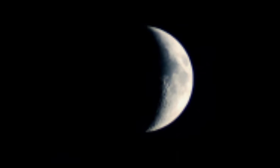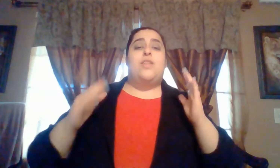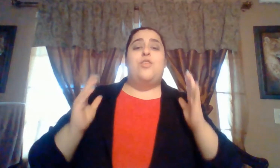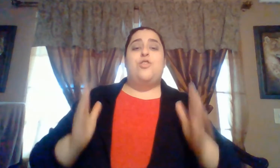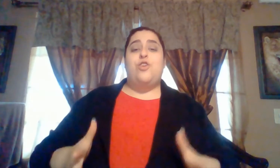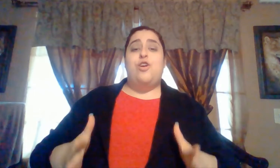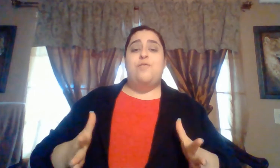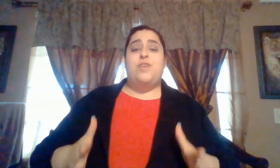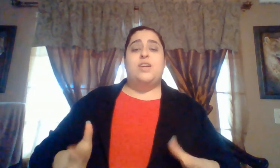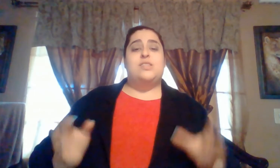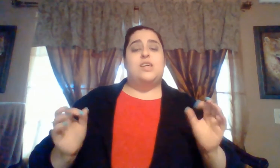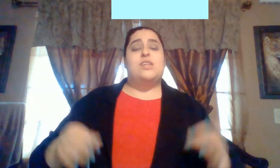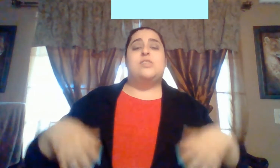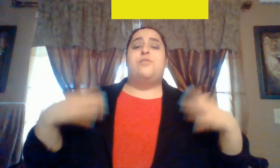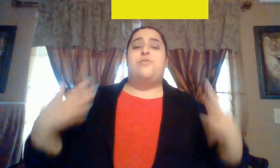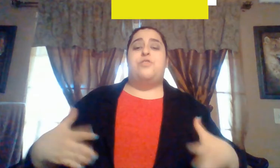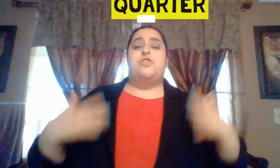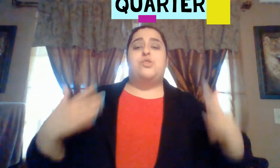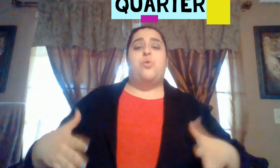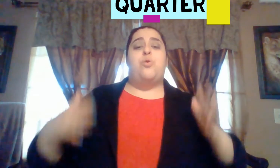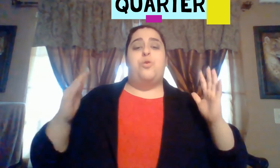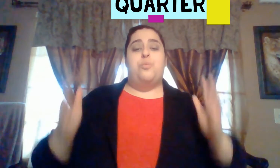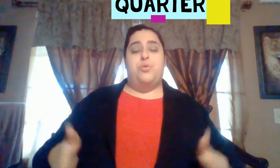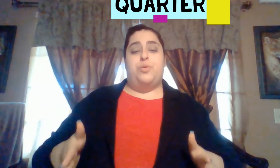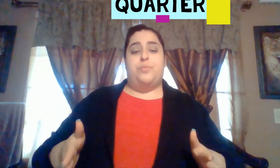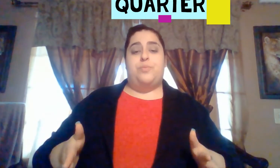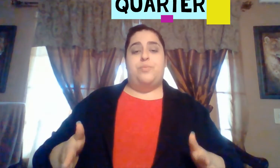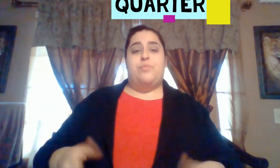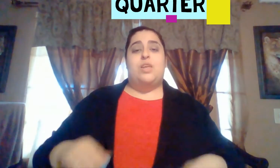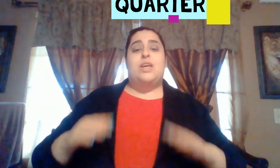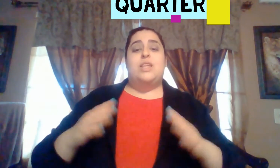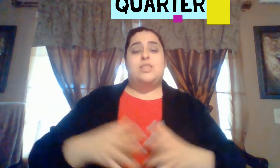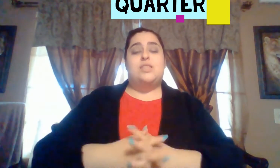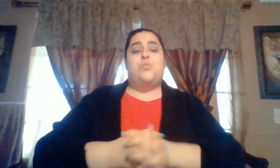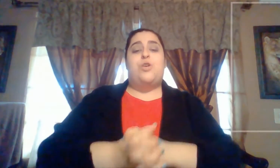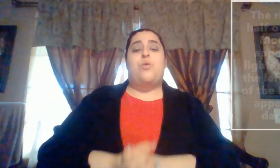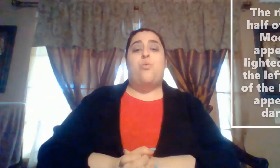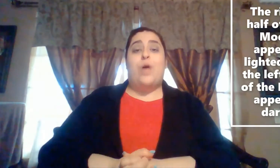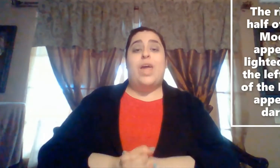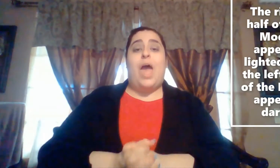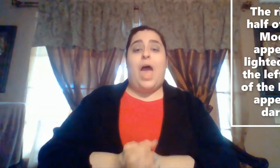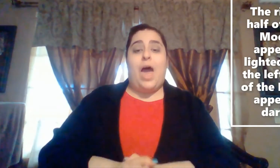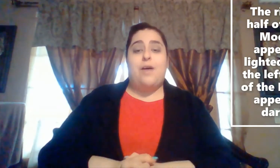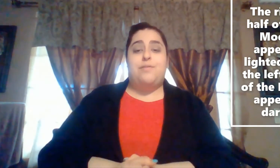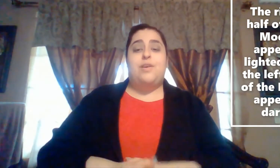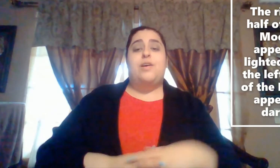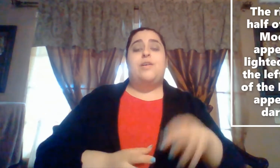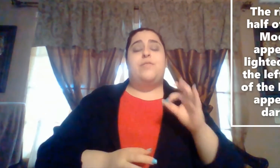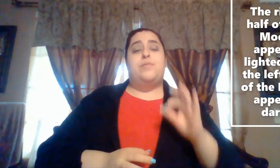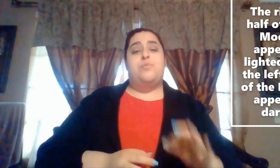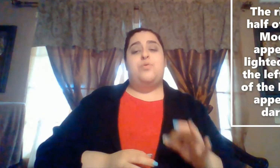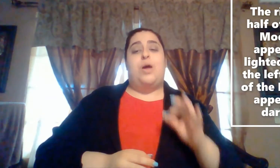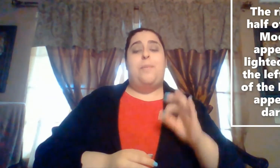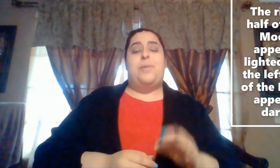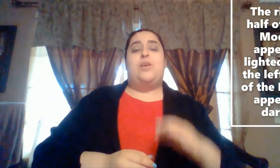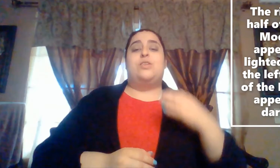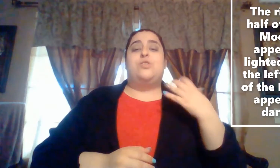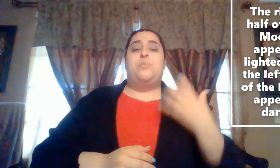Then the third phase is the first quarter moon. This is where the right half of the moon appears to